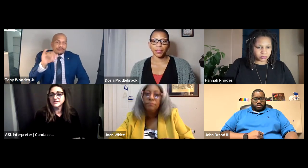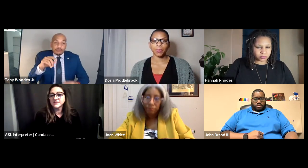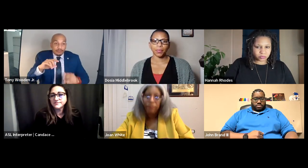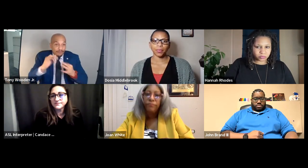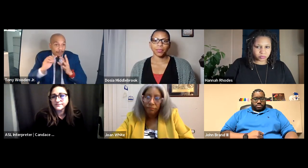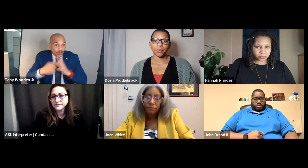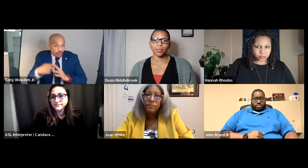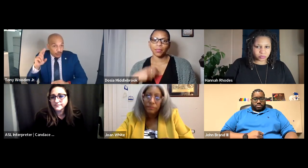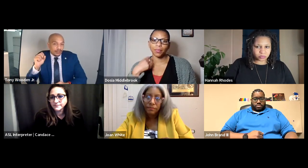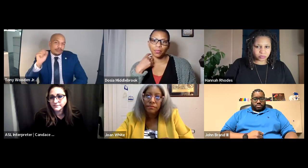Yes.